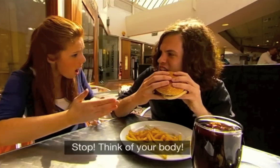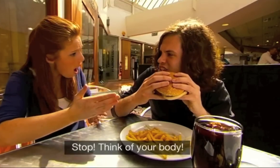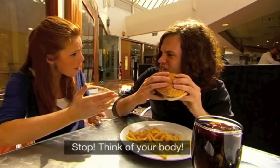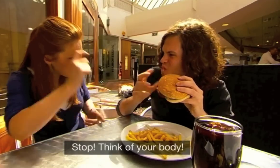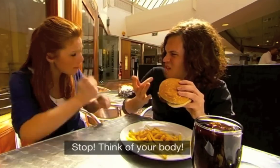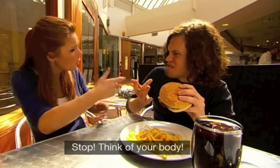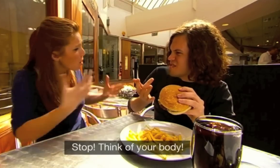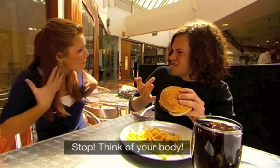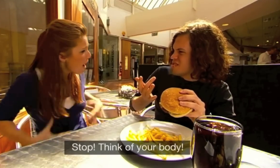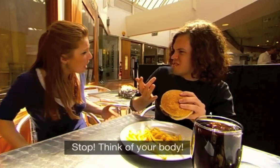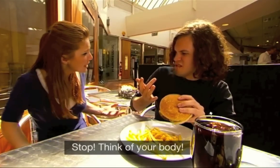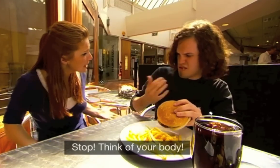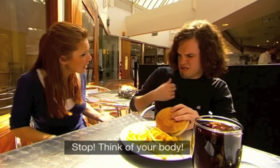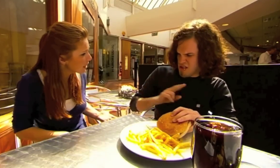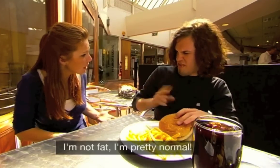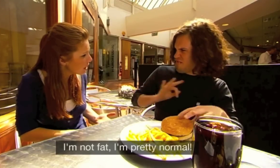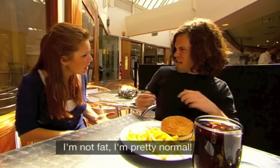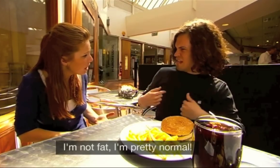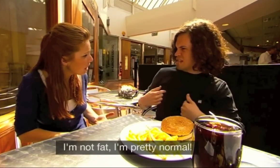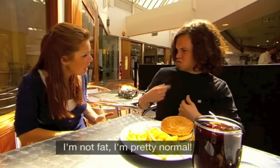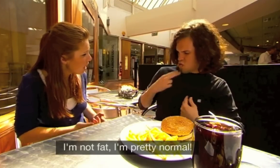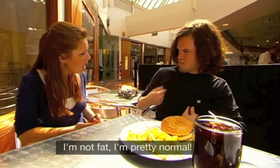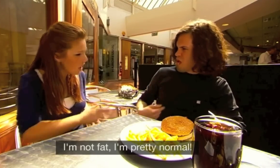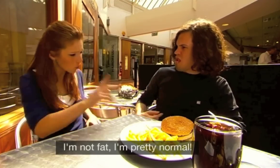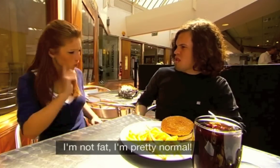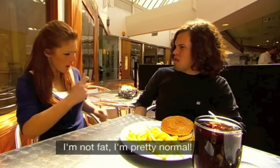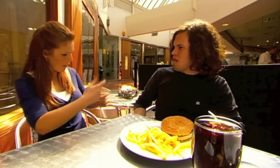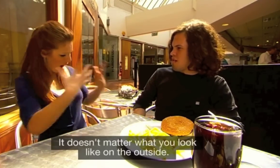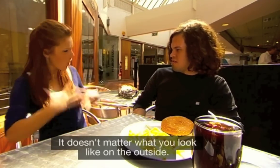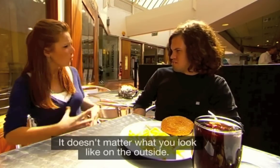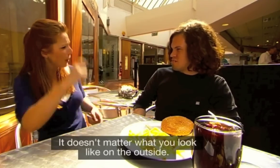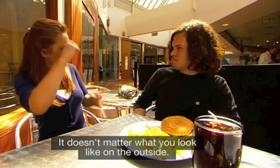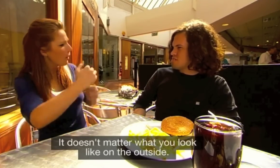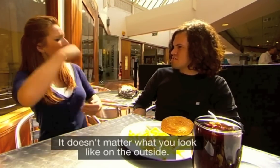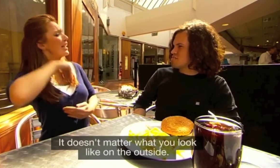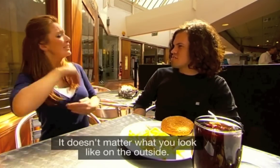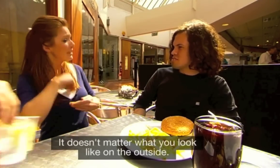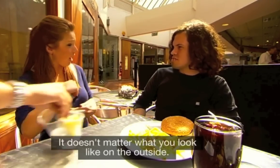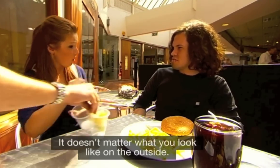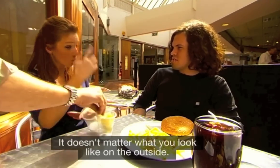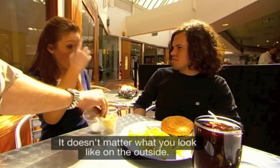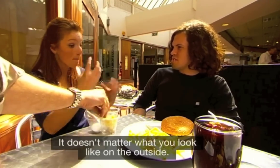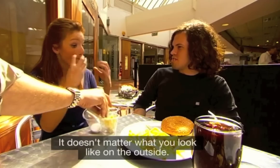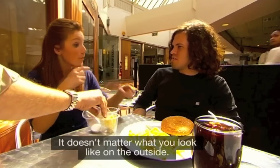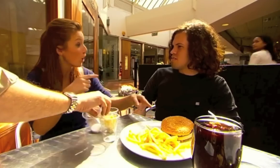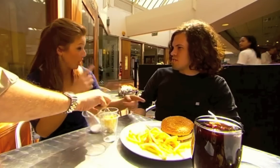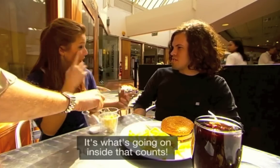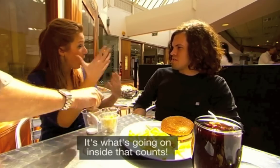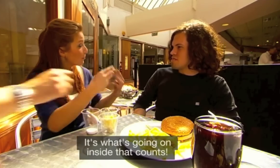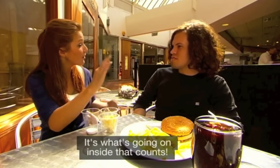Stop! What? Think of your body. I'm not fat. In fact, I'm pretty normal. It doesn't matter what you look like on the outside. It's what's going on the inside that counts. Did you know that